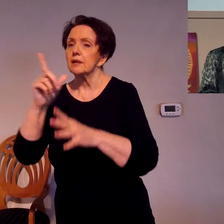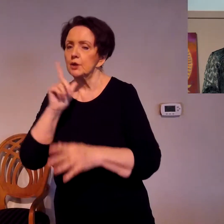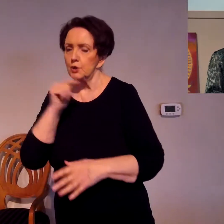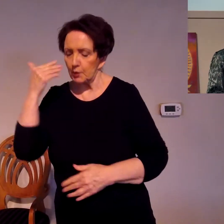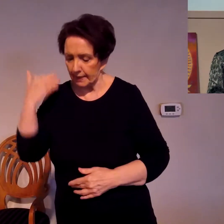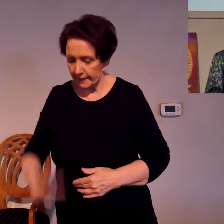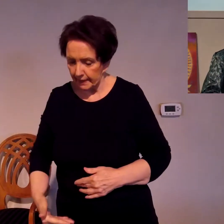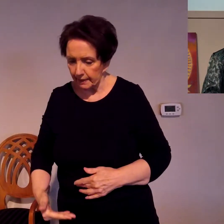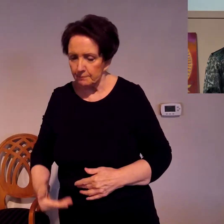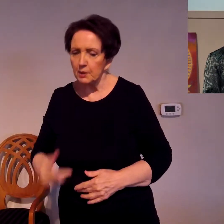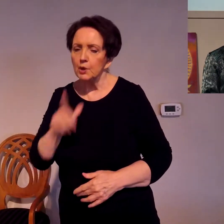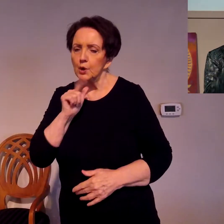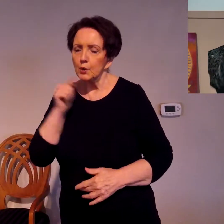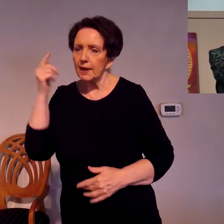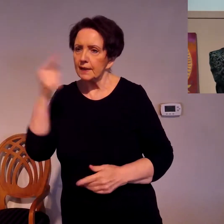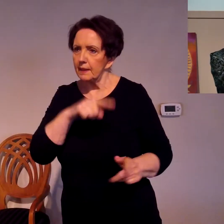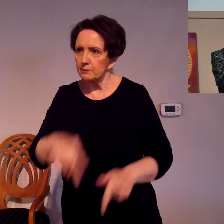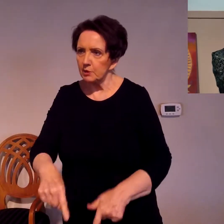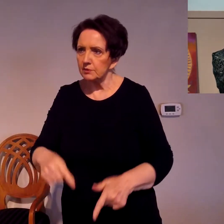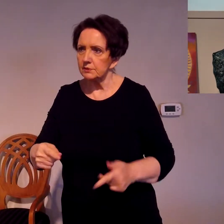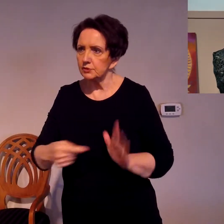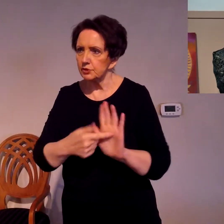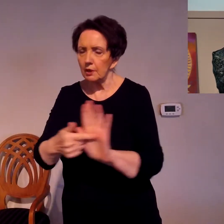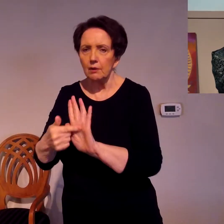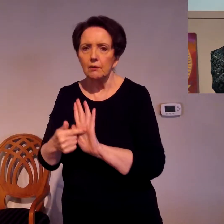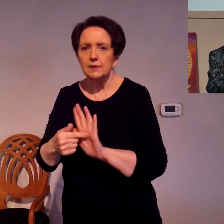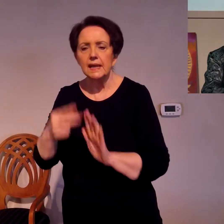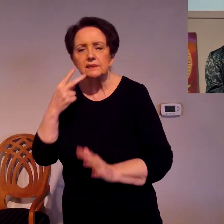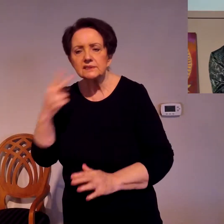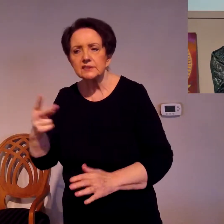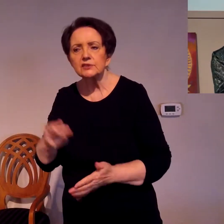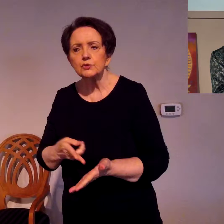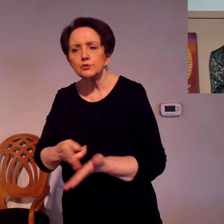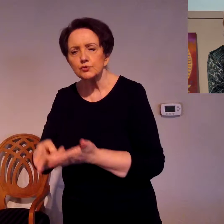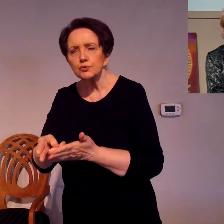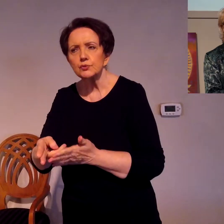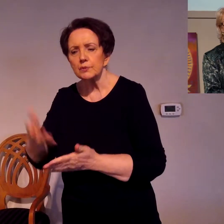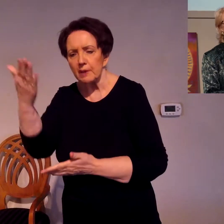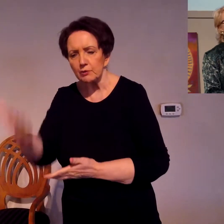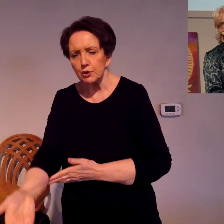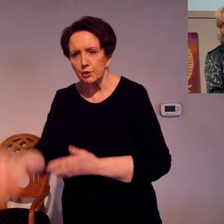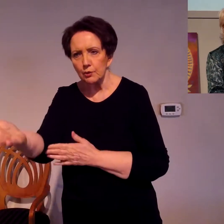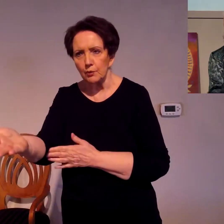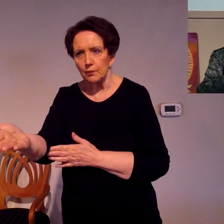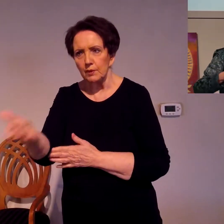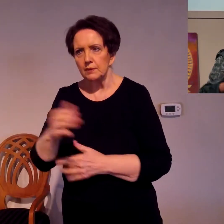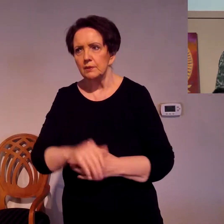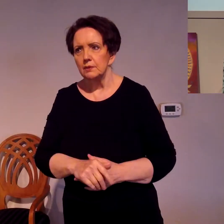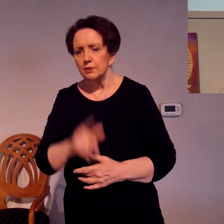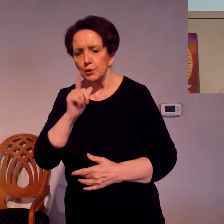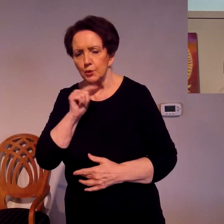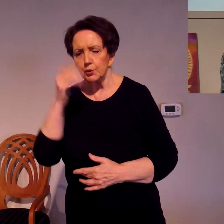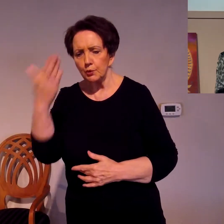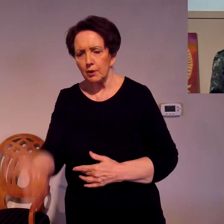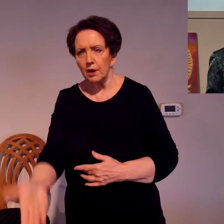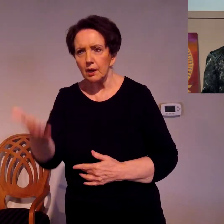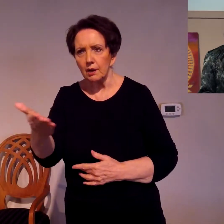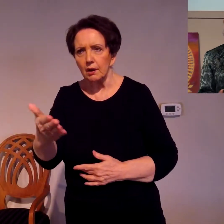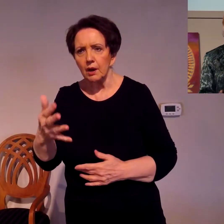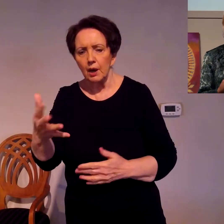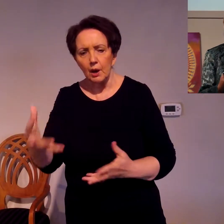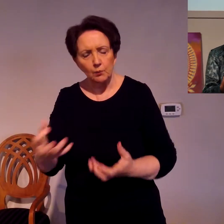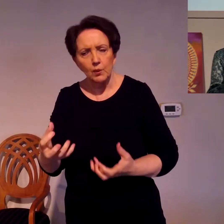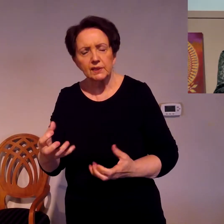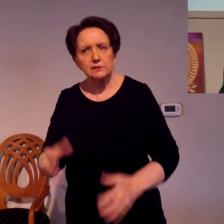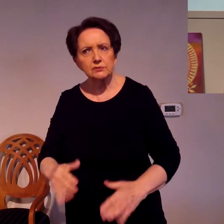came here to be. And two, seeing that about you. Seeing the truth about who you are and really wanting to raise you